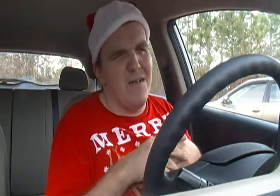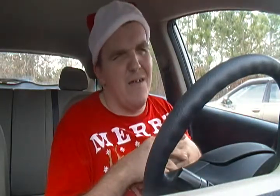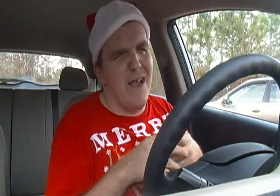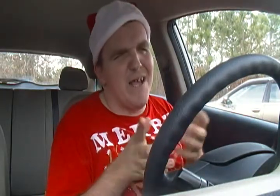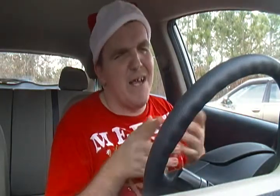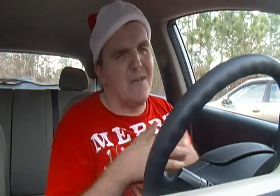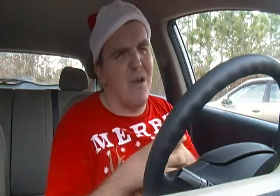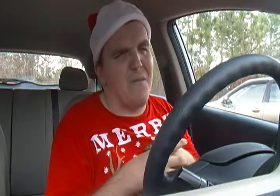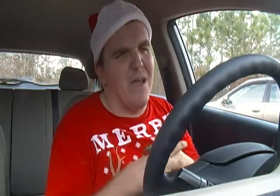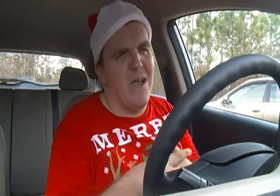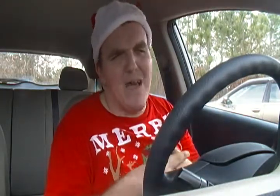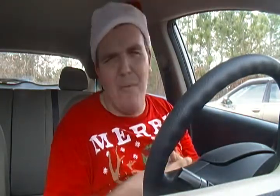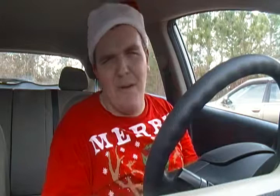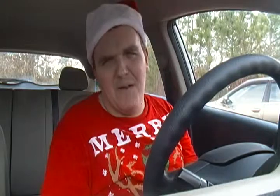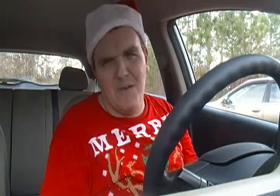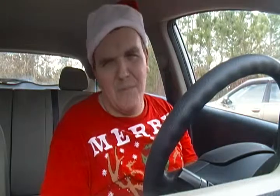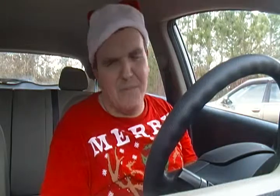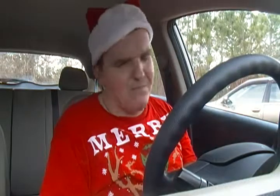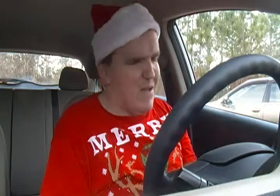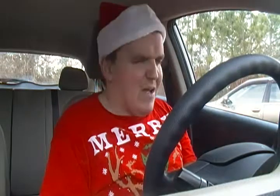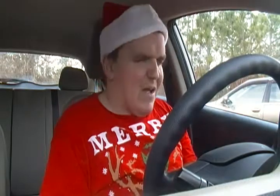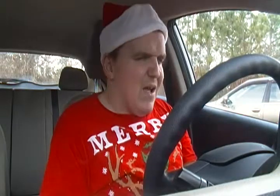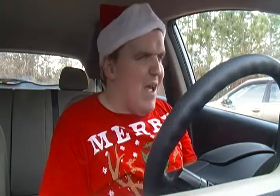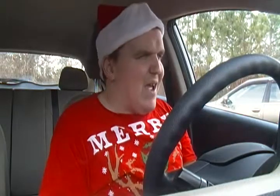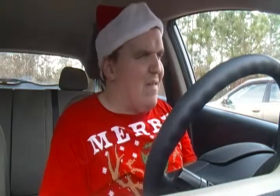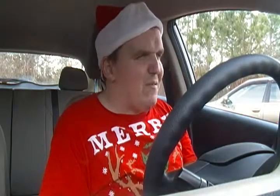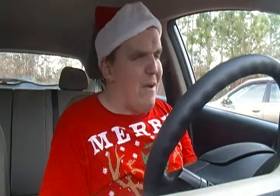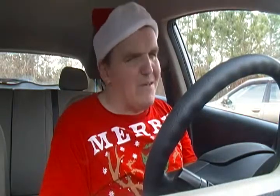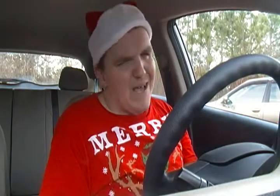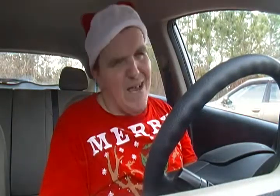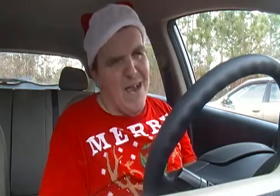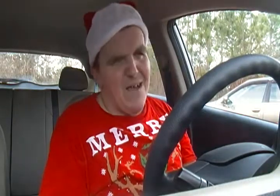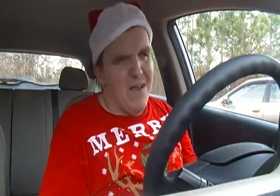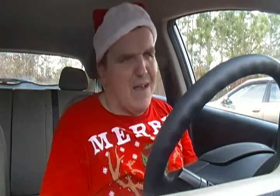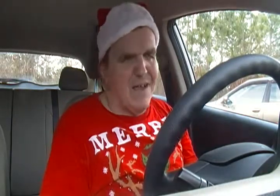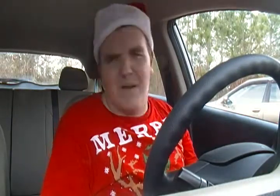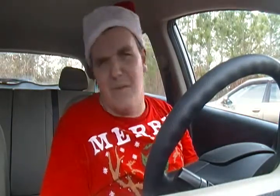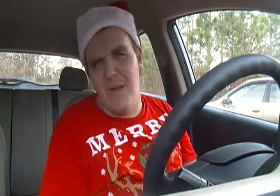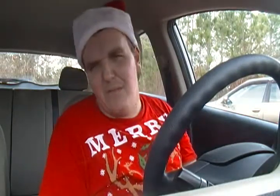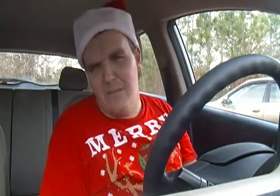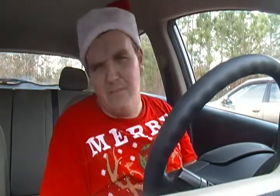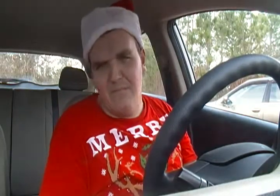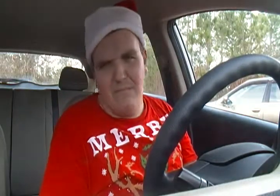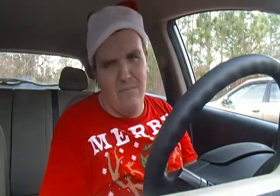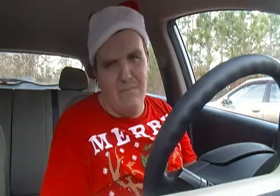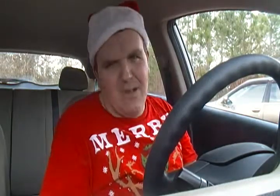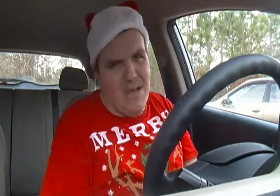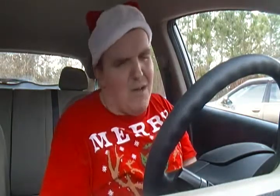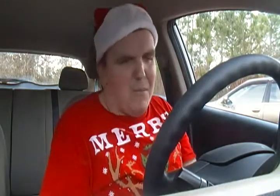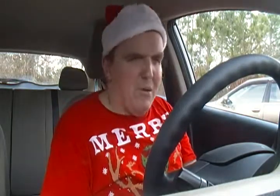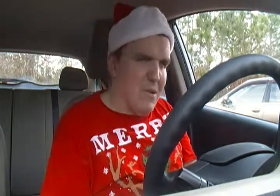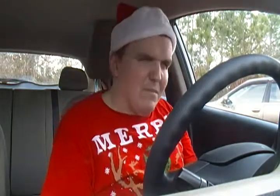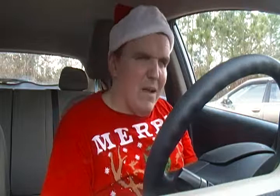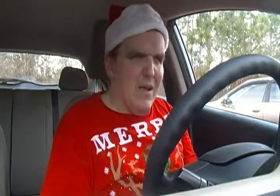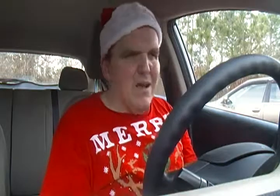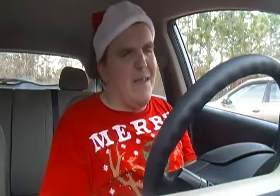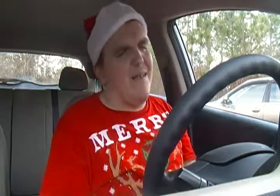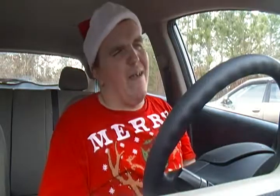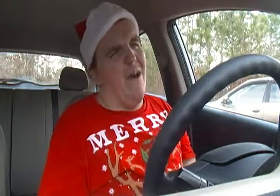and the dad asked ralphie you had a pretty good christmas and ralph was like yeah you can get everything you want yeah almost yeah like